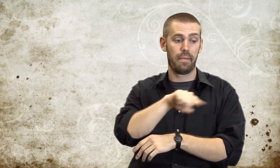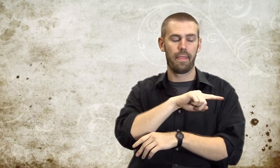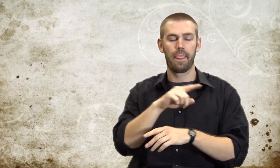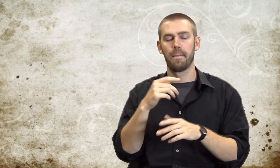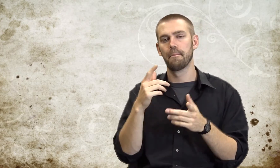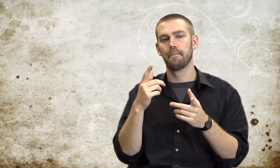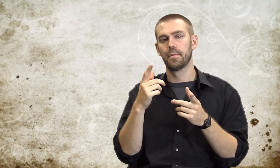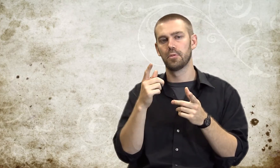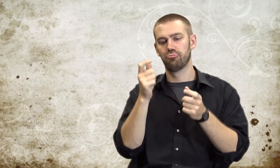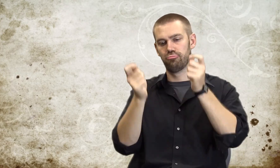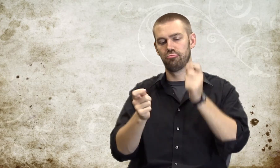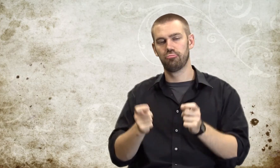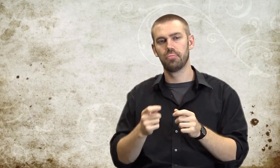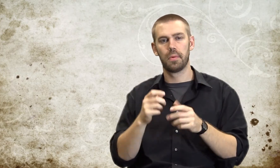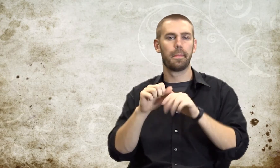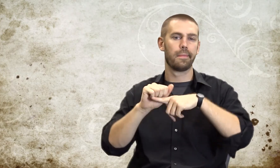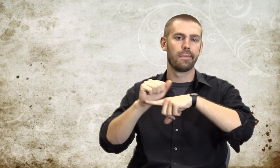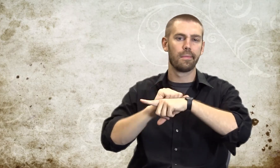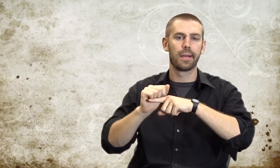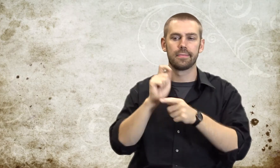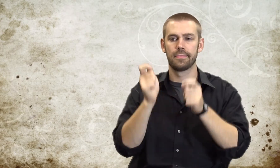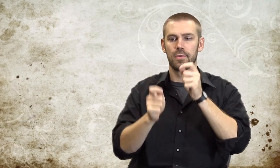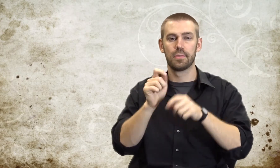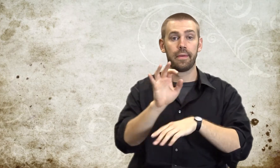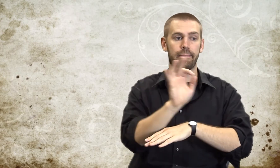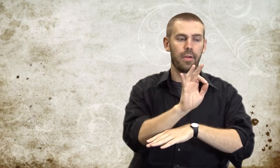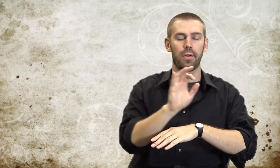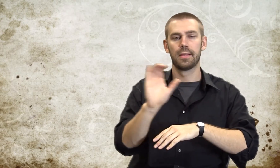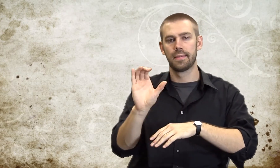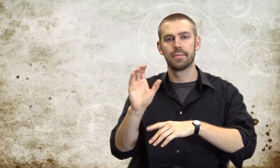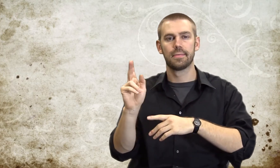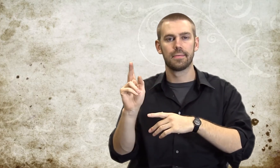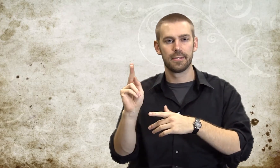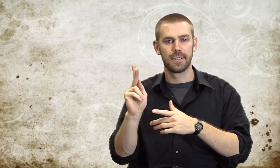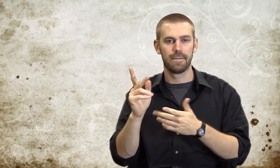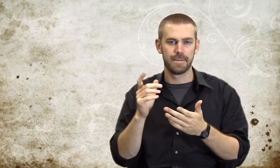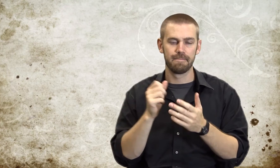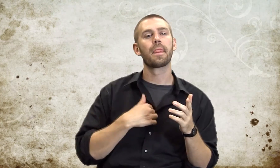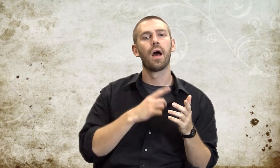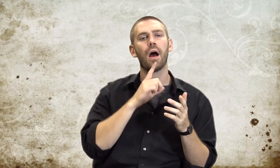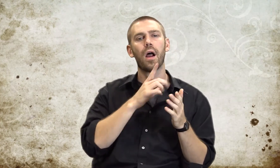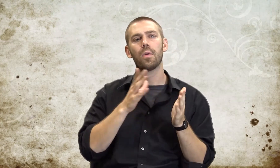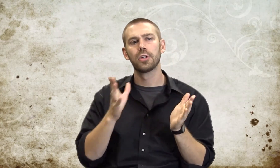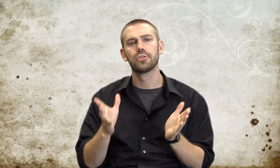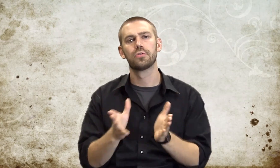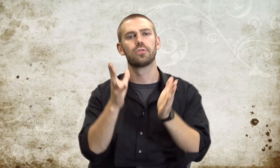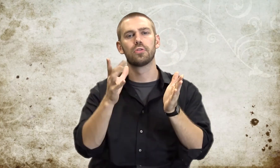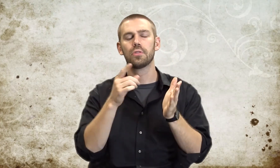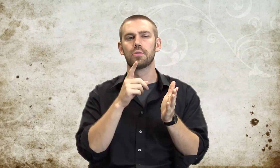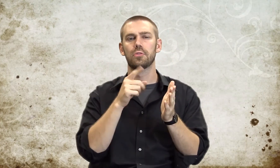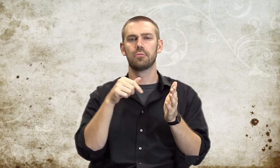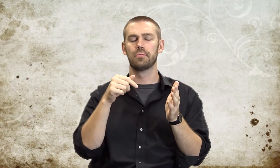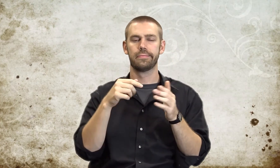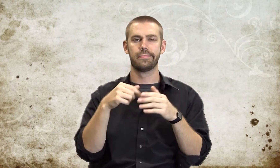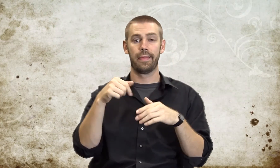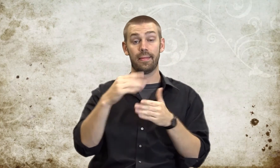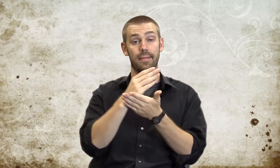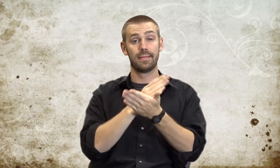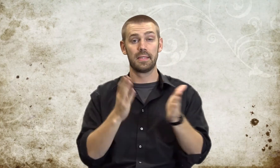lesson plans for them to have an opportunity to convert the different temperatures from Fahrenheit to Celsius and Kelvin. I really want to encourage